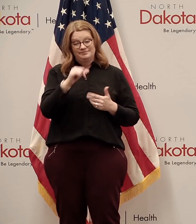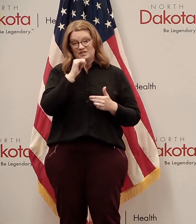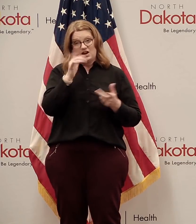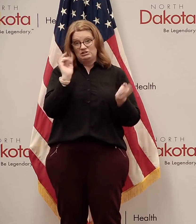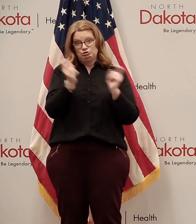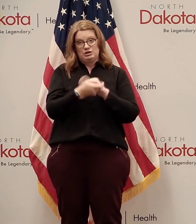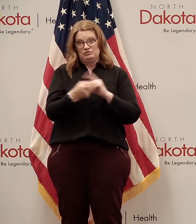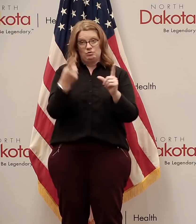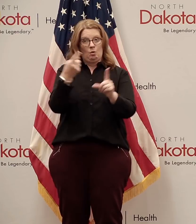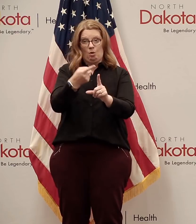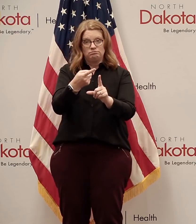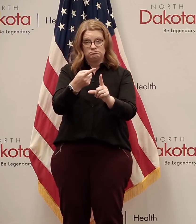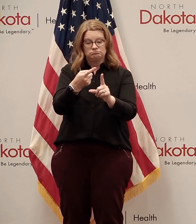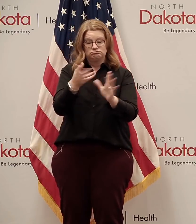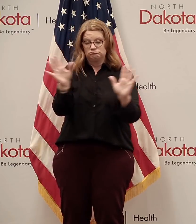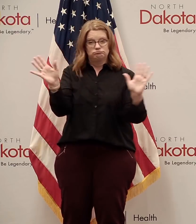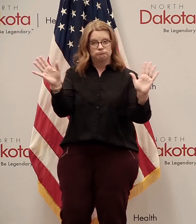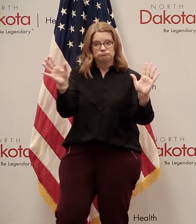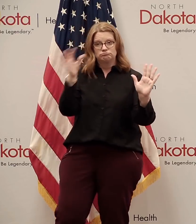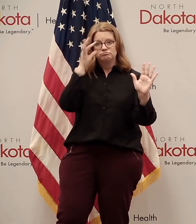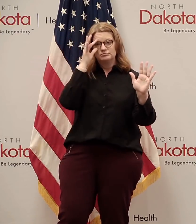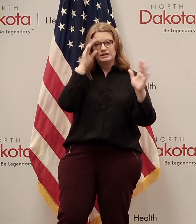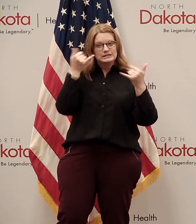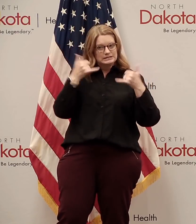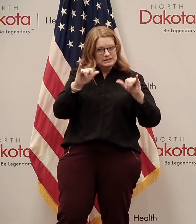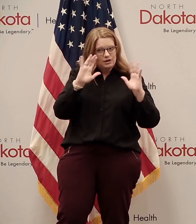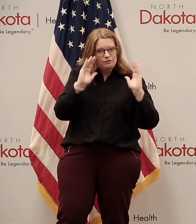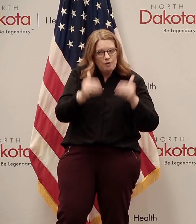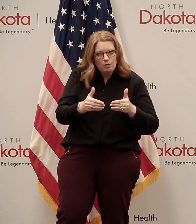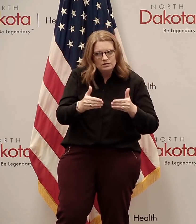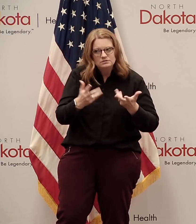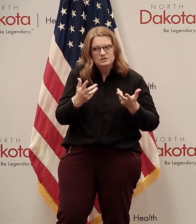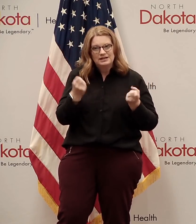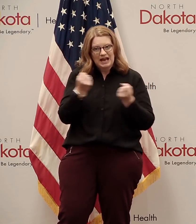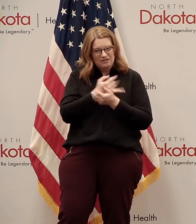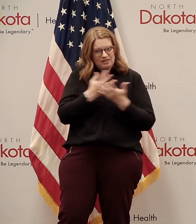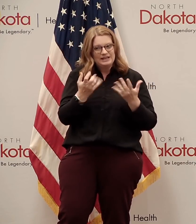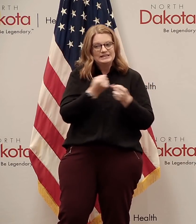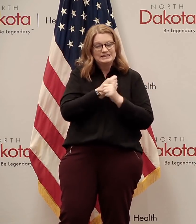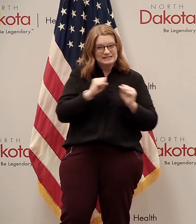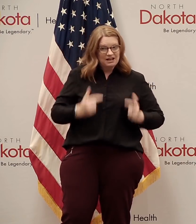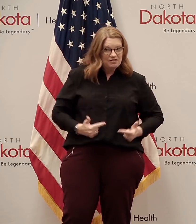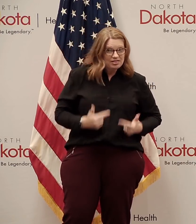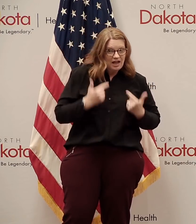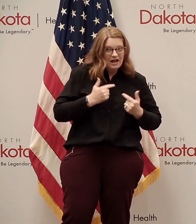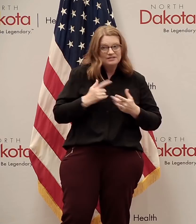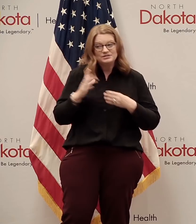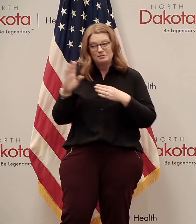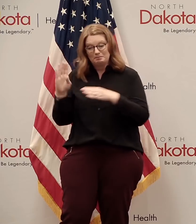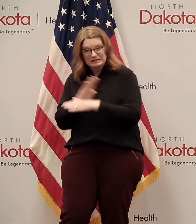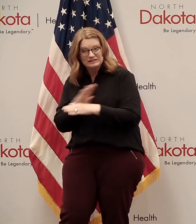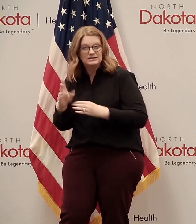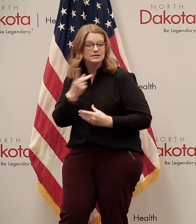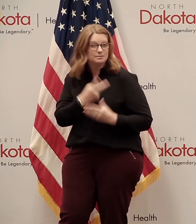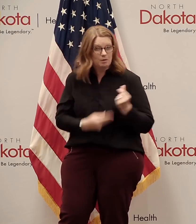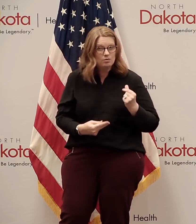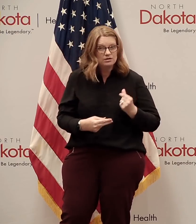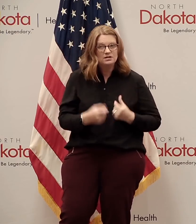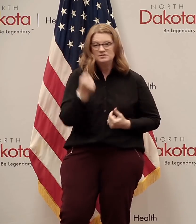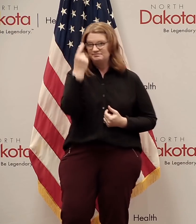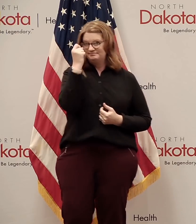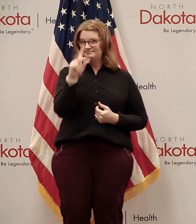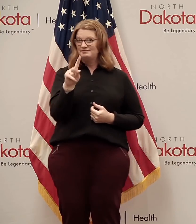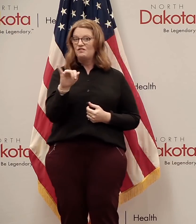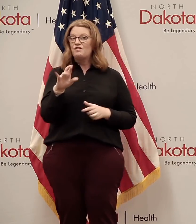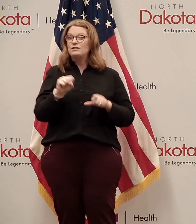the goalposts. We're focused again on doing everything we can to save lives and livelihoods. We know the virus will spread, but if